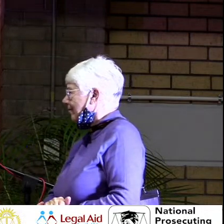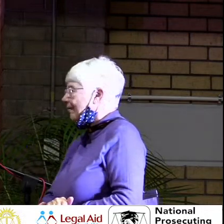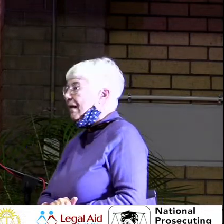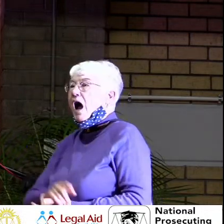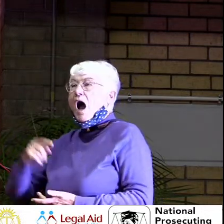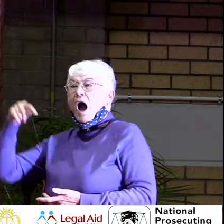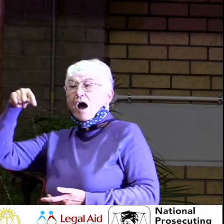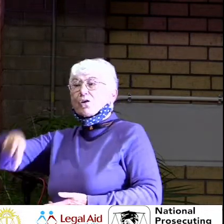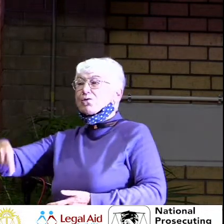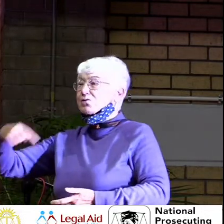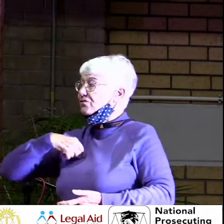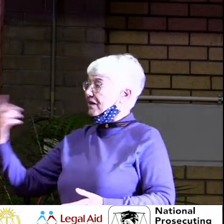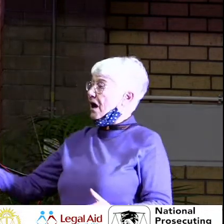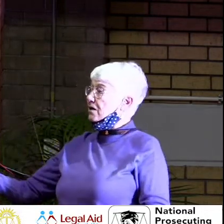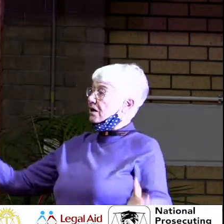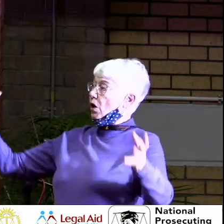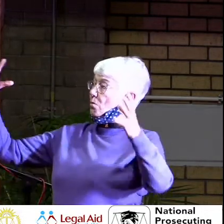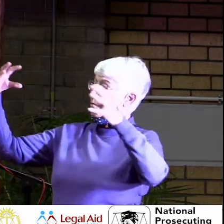Imbizo, is to